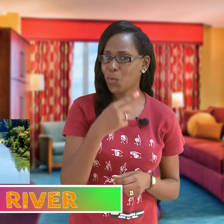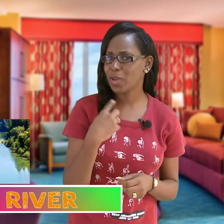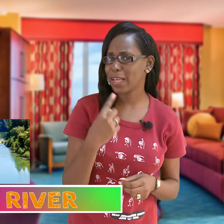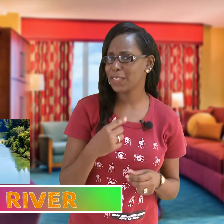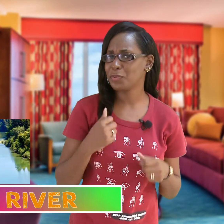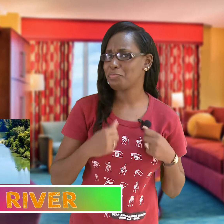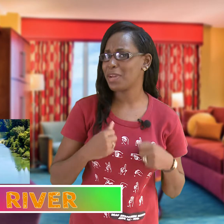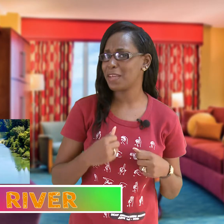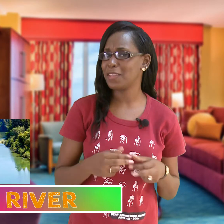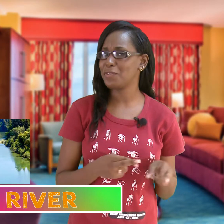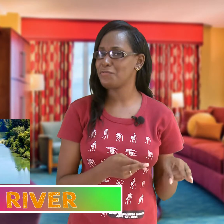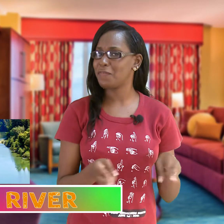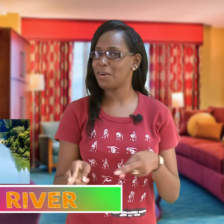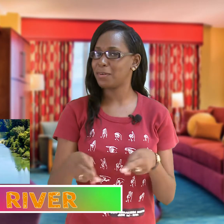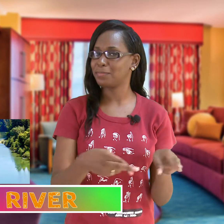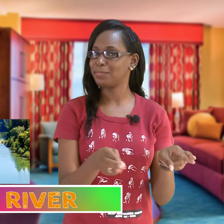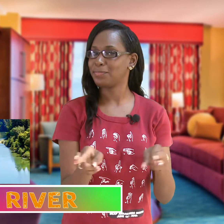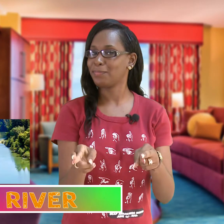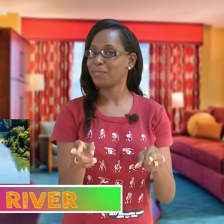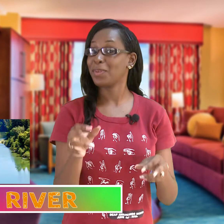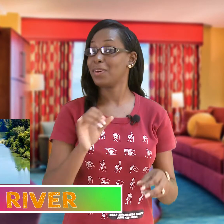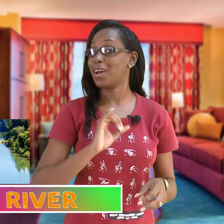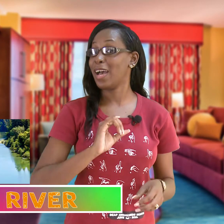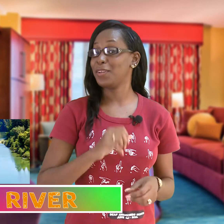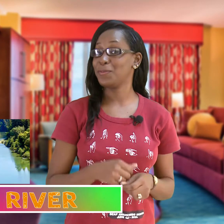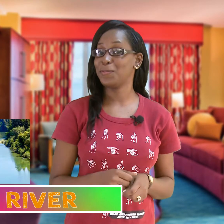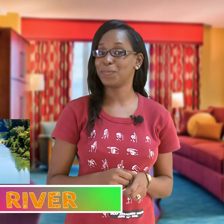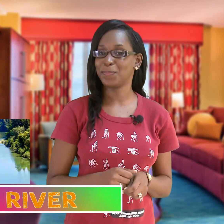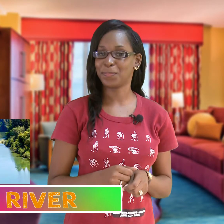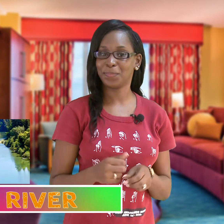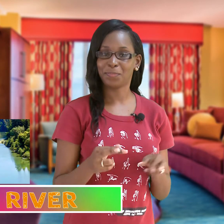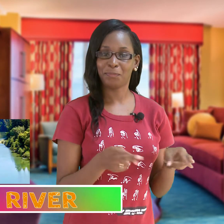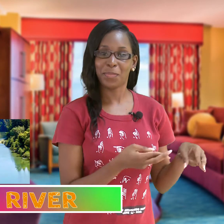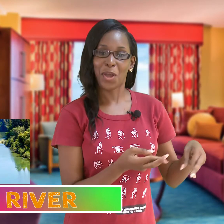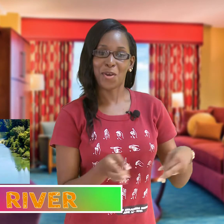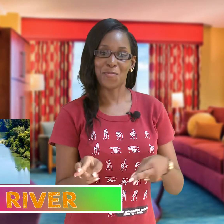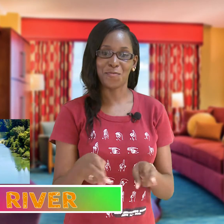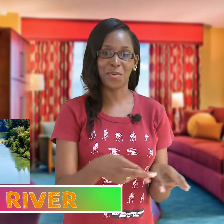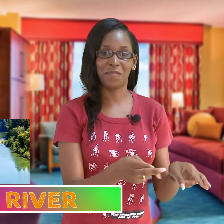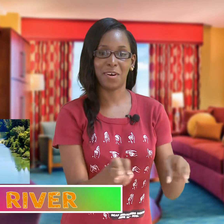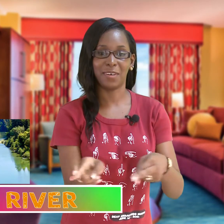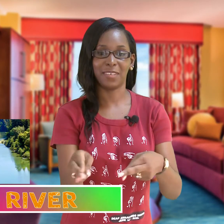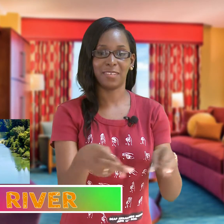Who likes to bathe in the river? I do. River.